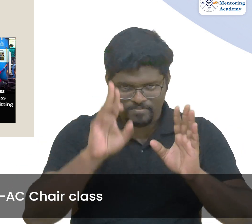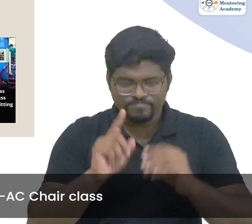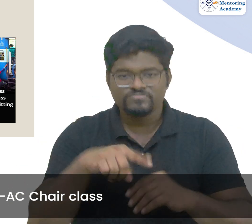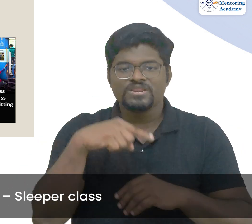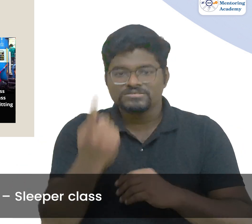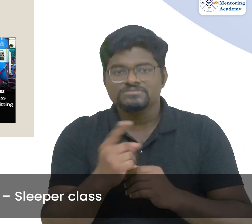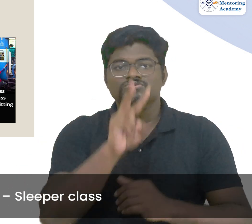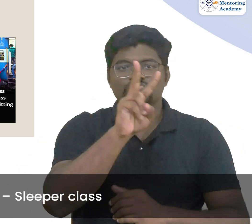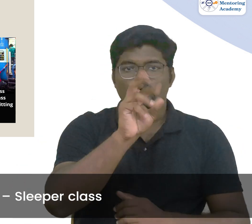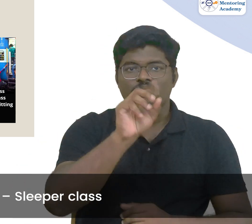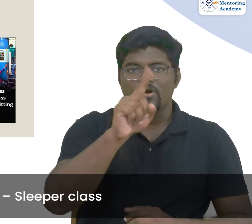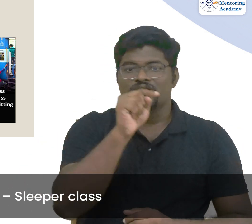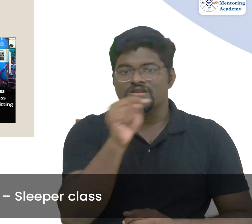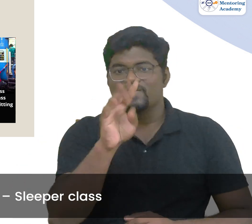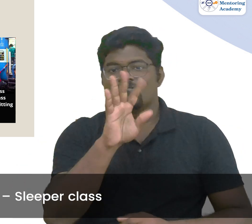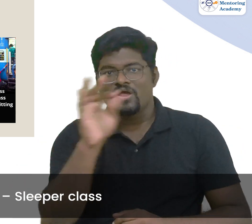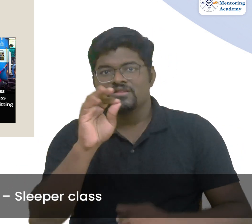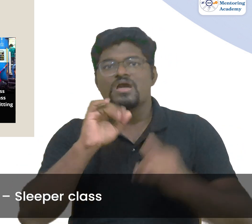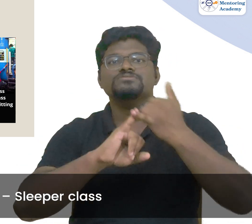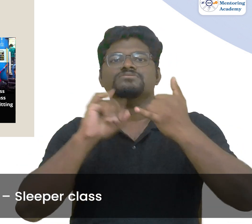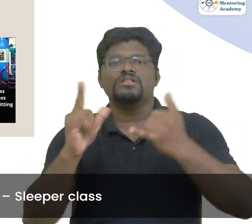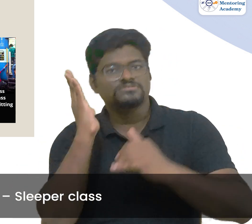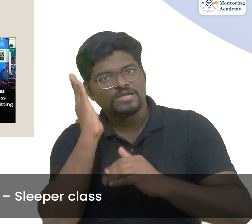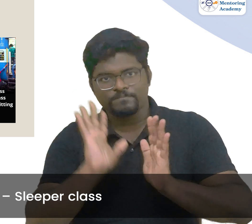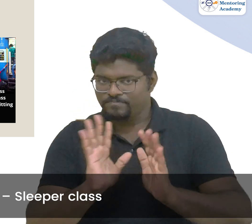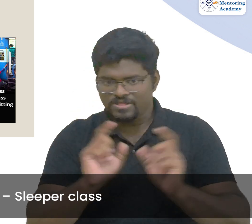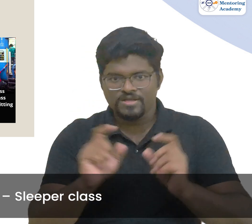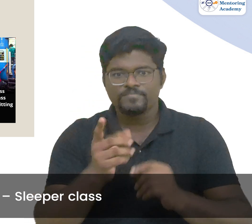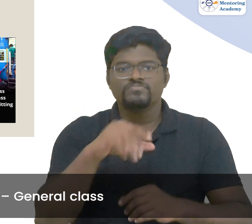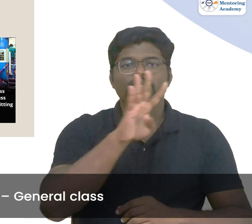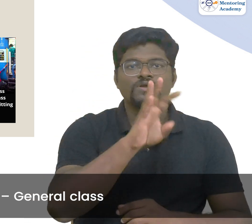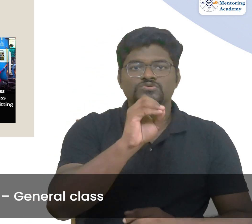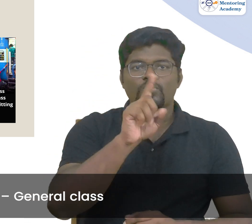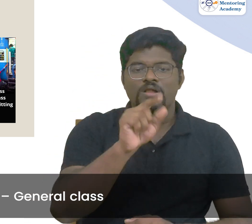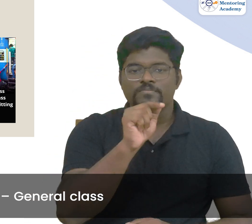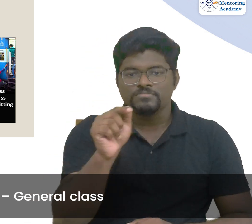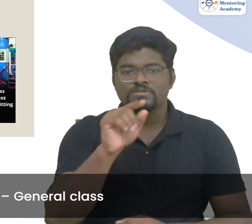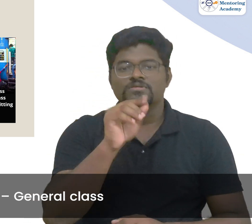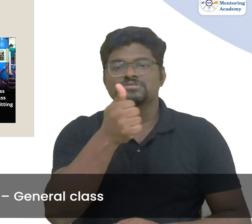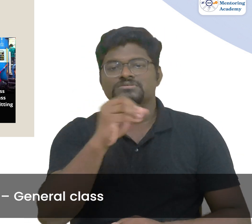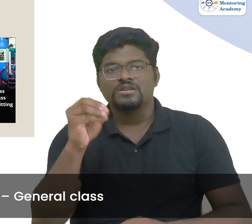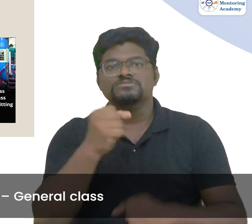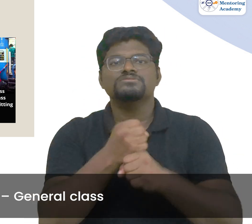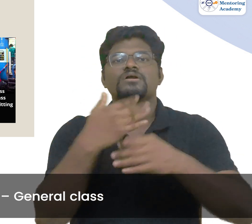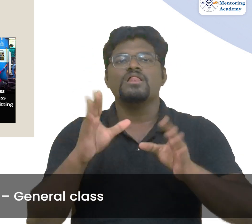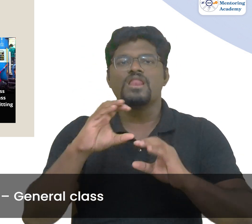understood. 201 to 400 sleeper class, 401 to 600 general class,